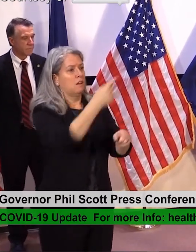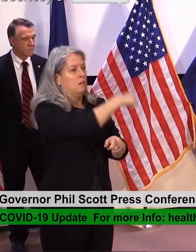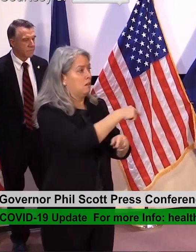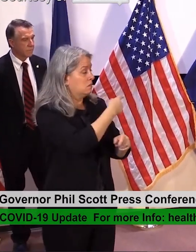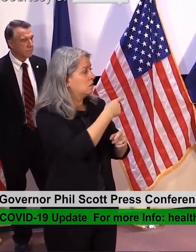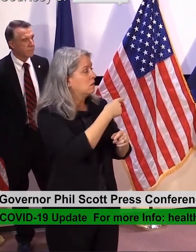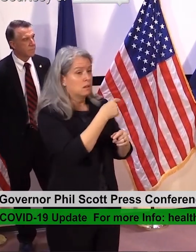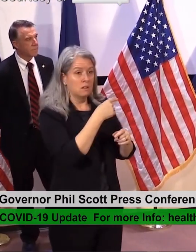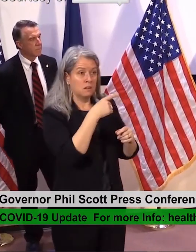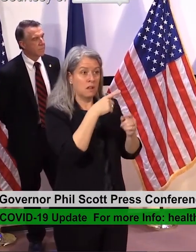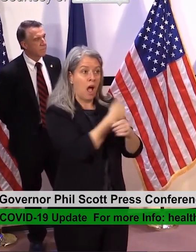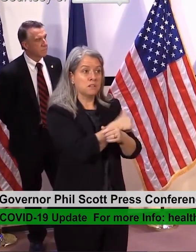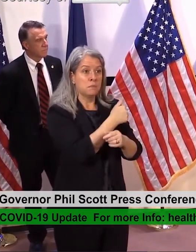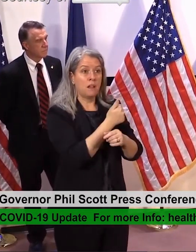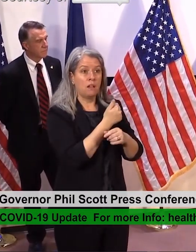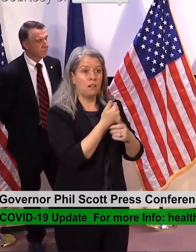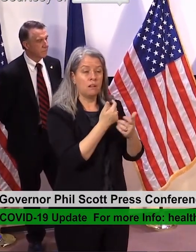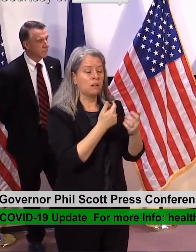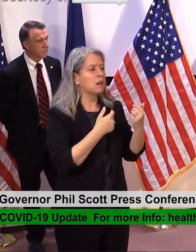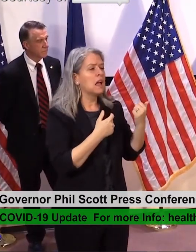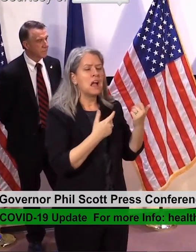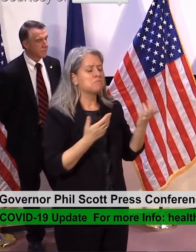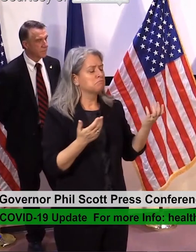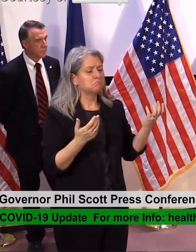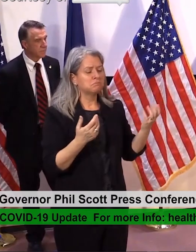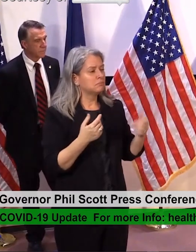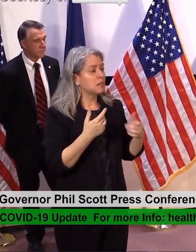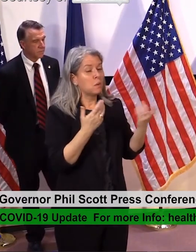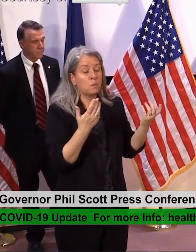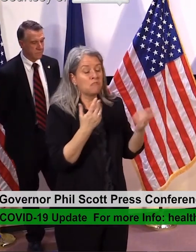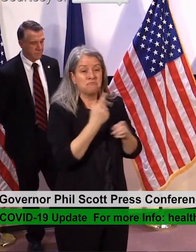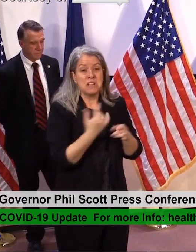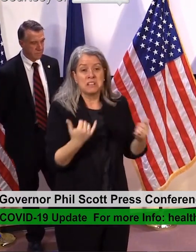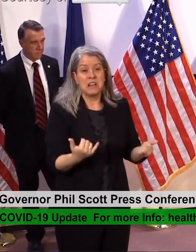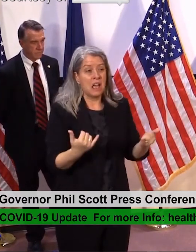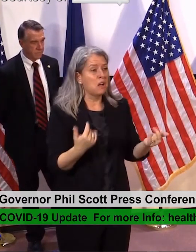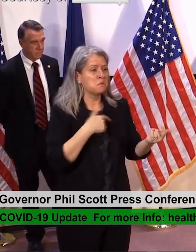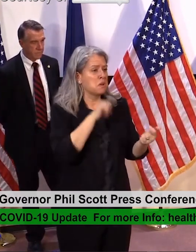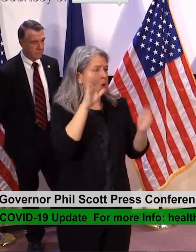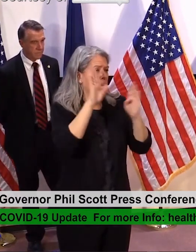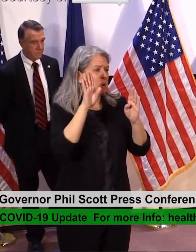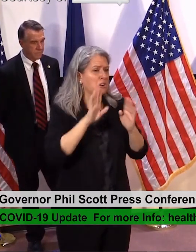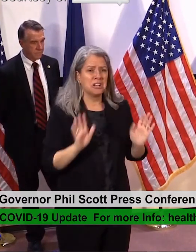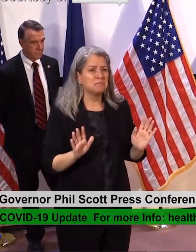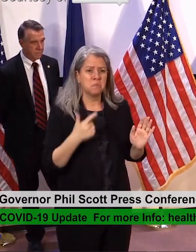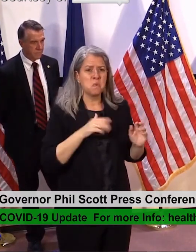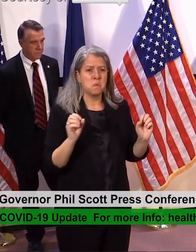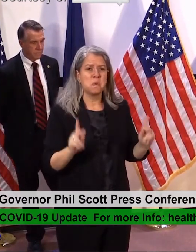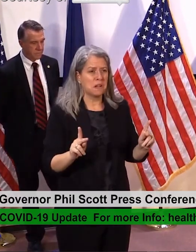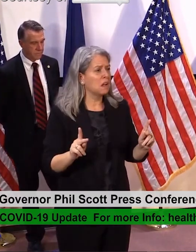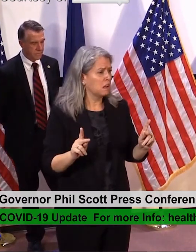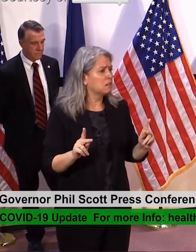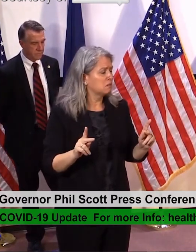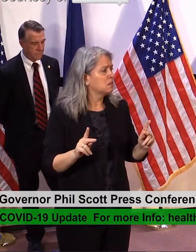concern of yours? Yeah. At this point in time, for the reasons you actually stated, not a concern. Also, I'm